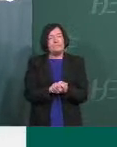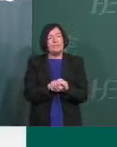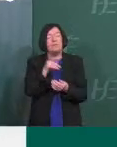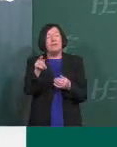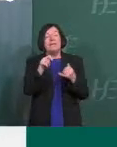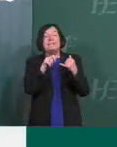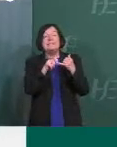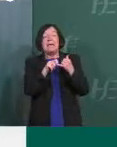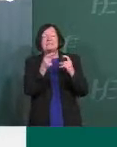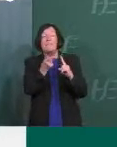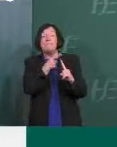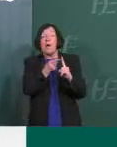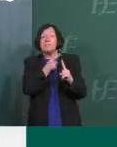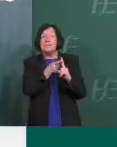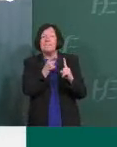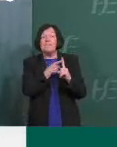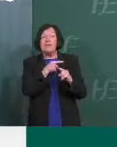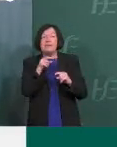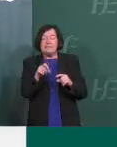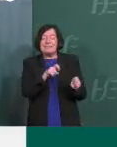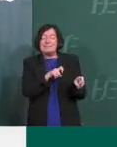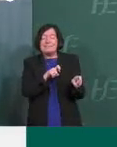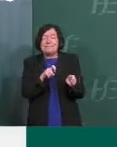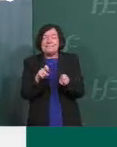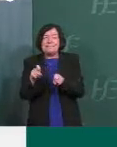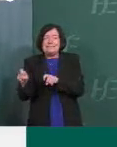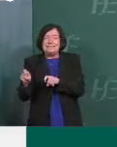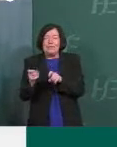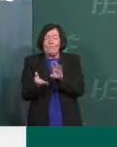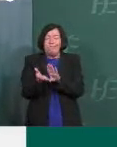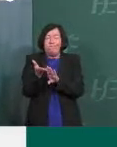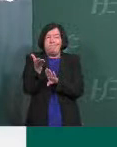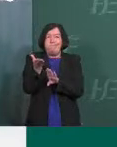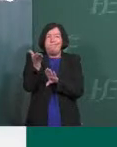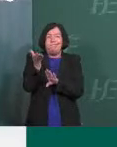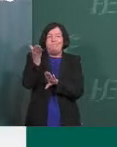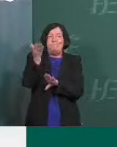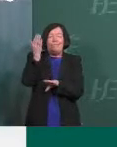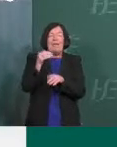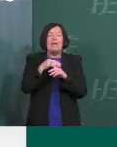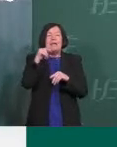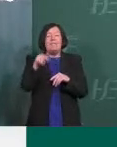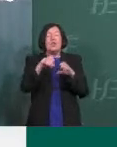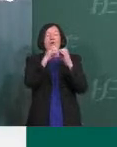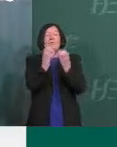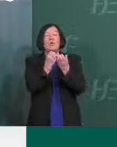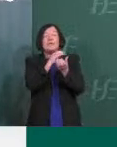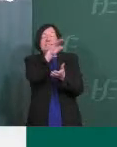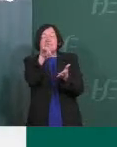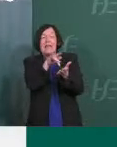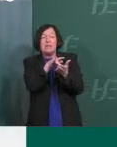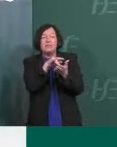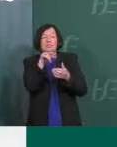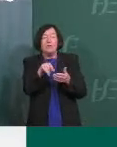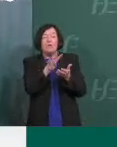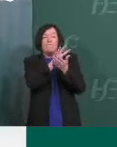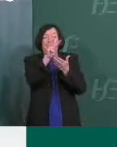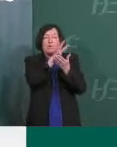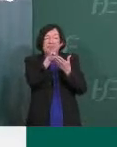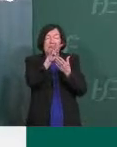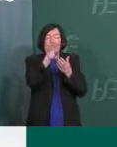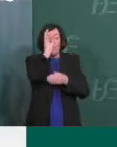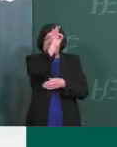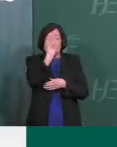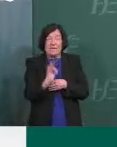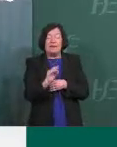For testing positivity, this continues to rise. So in the community centres at the moment, this is 14%